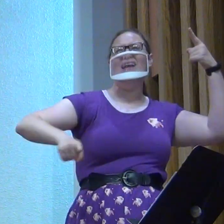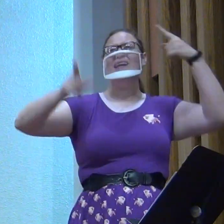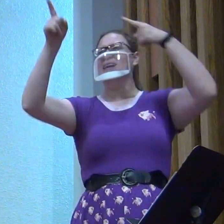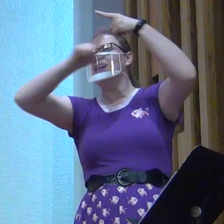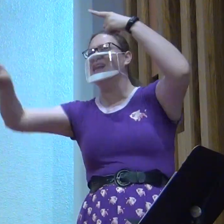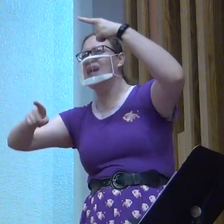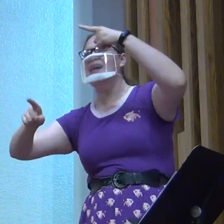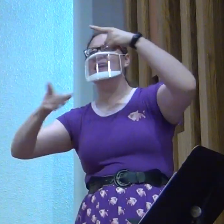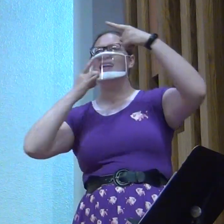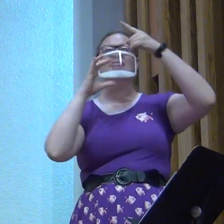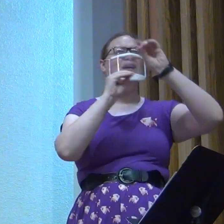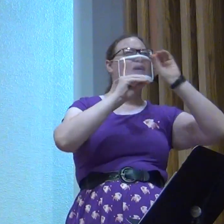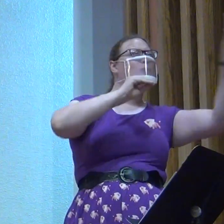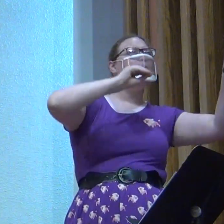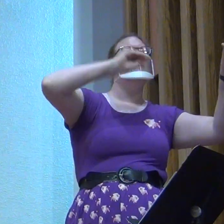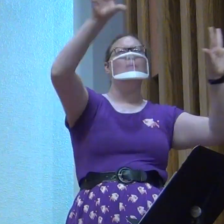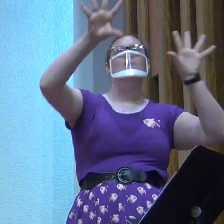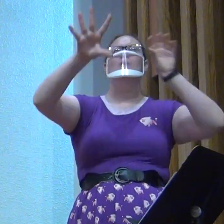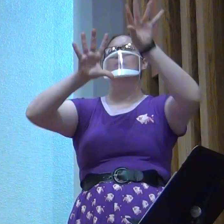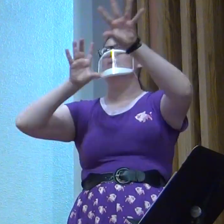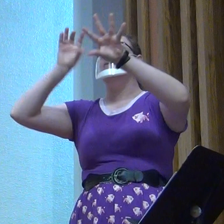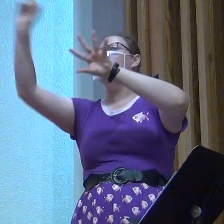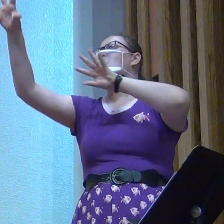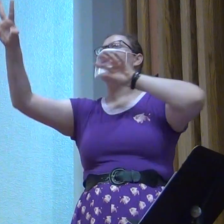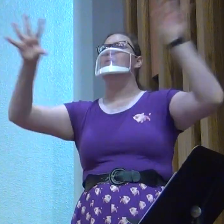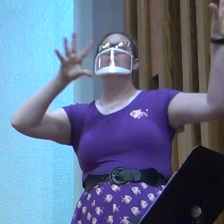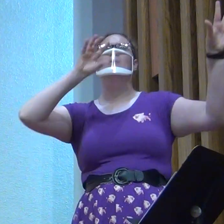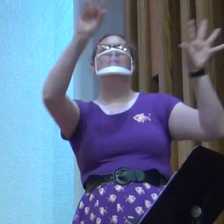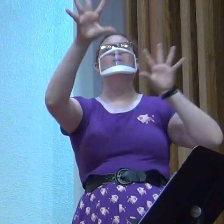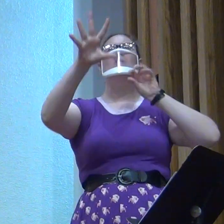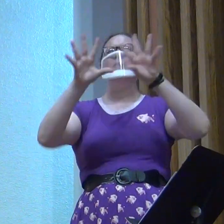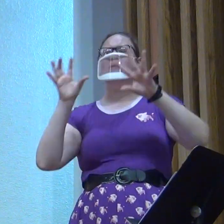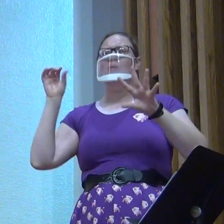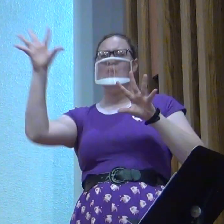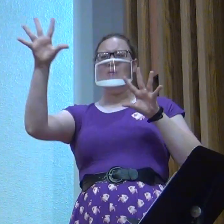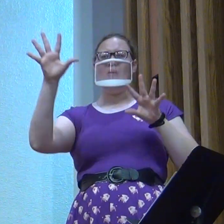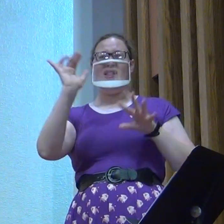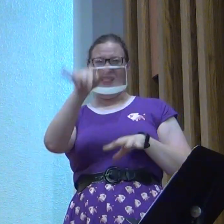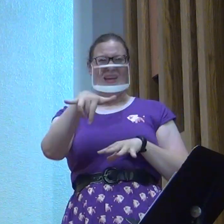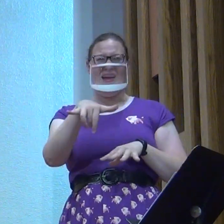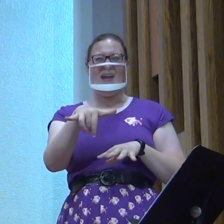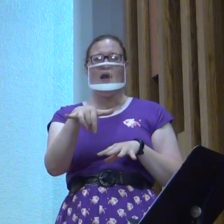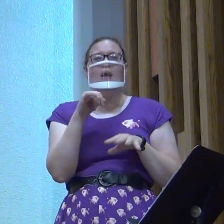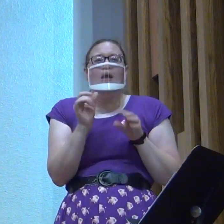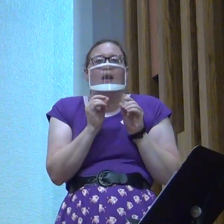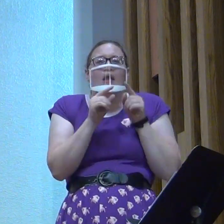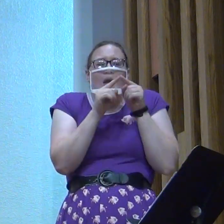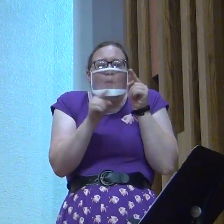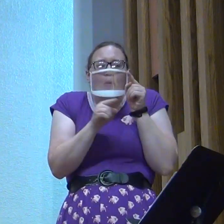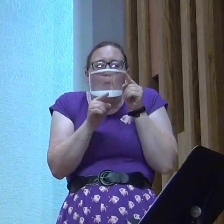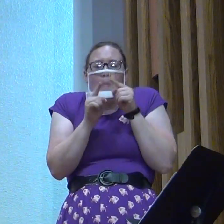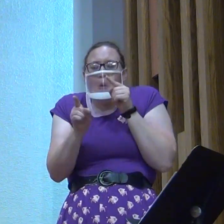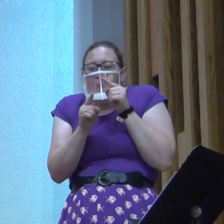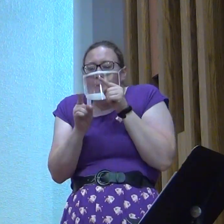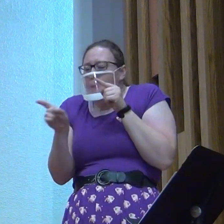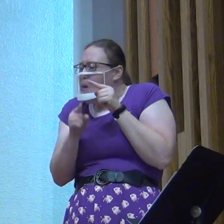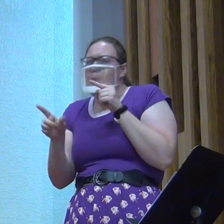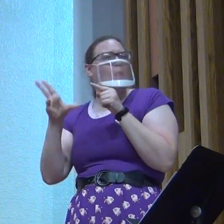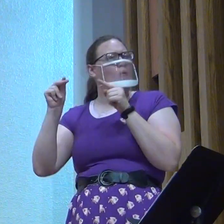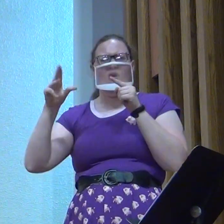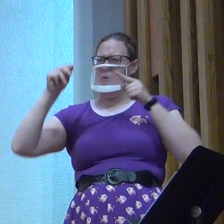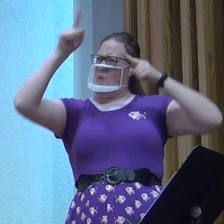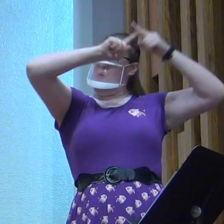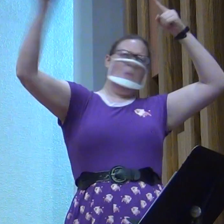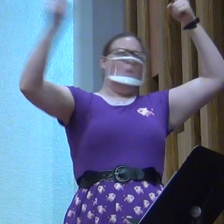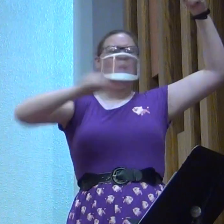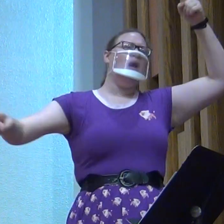that flashes from one side to the other side. Not little bolts, but a big